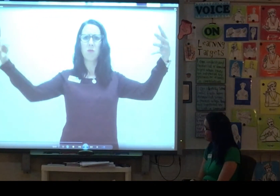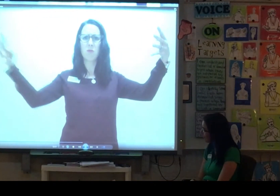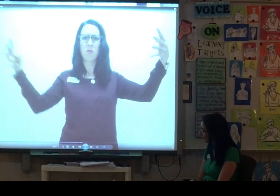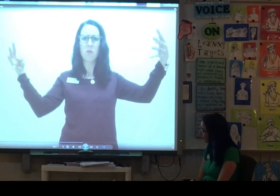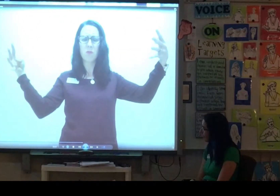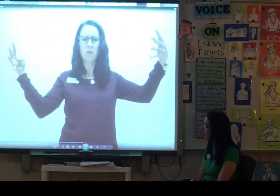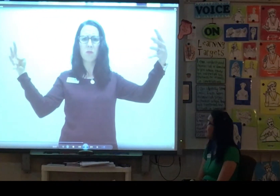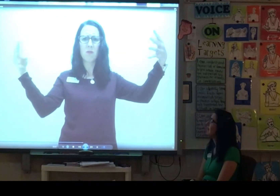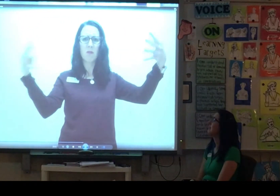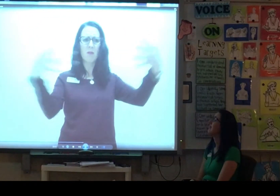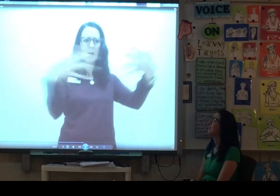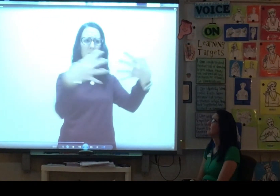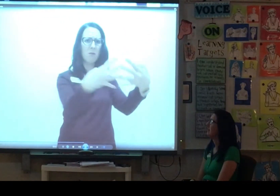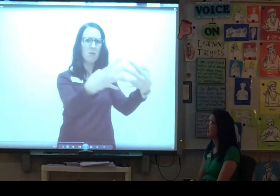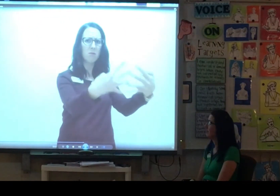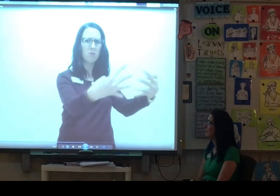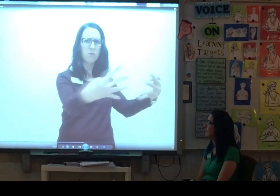All of them.